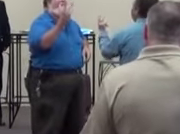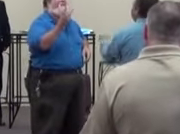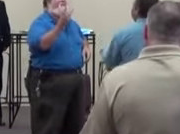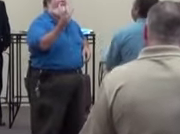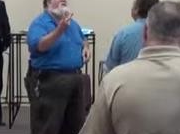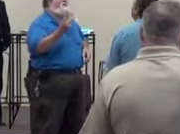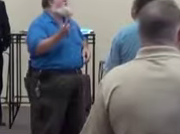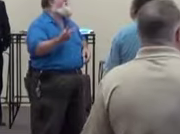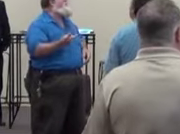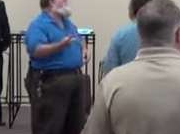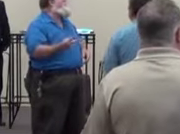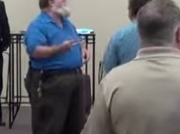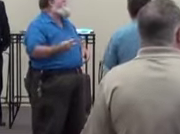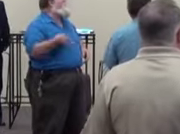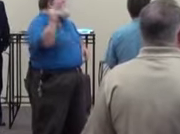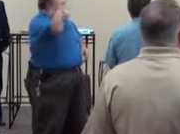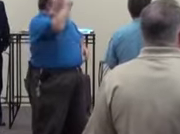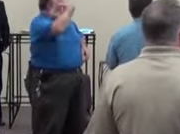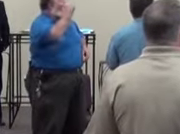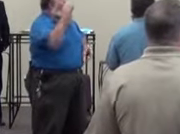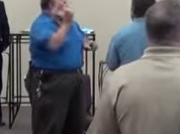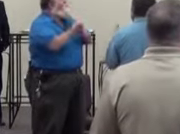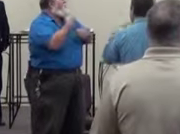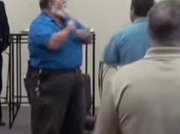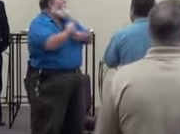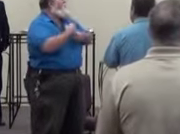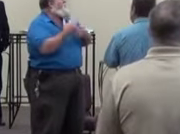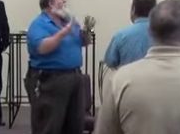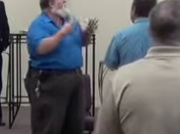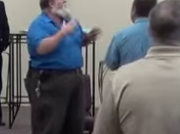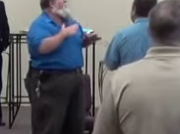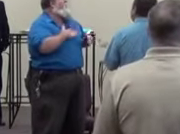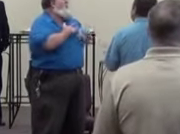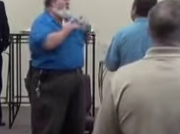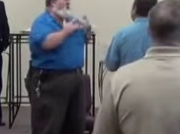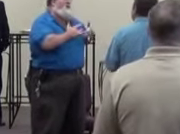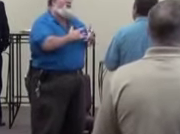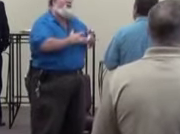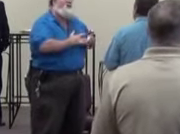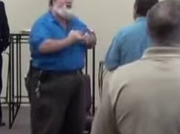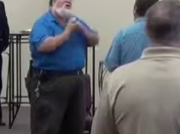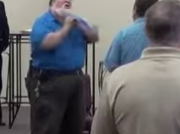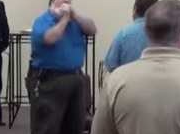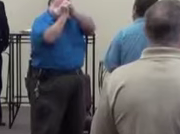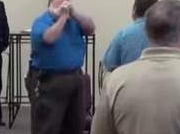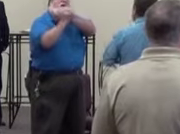Thank you.